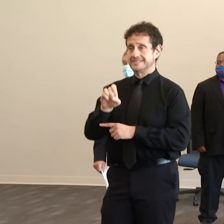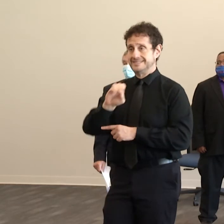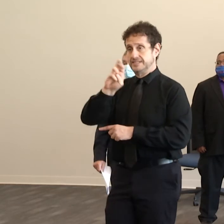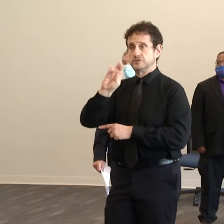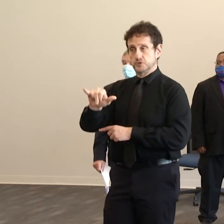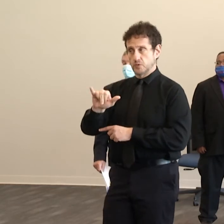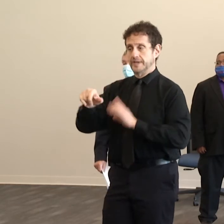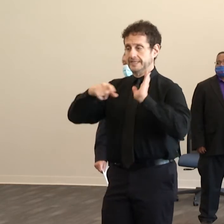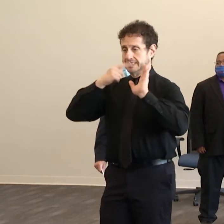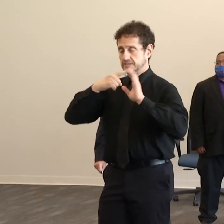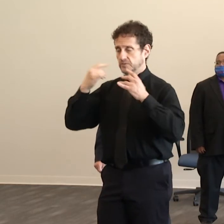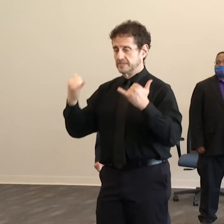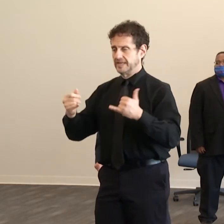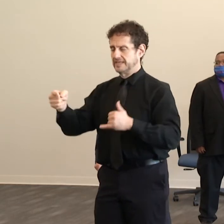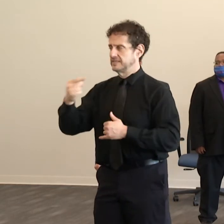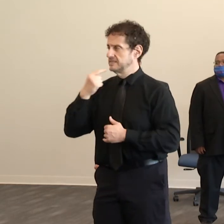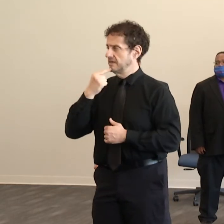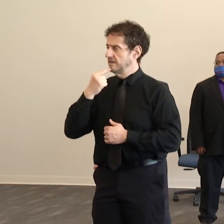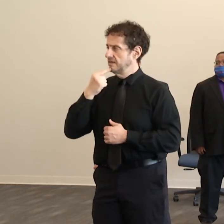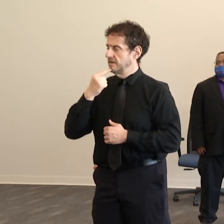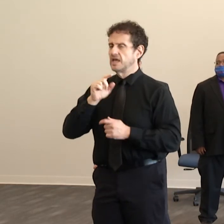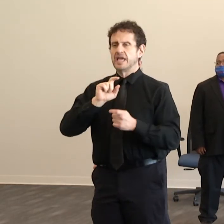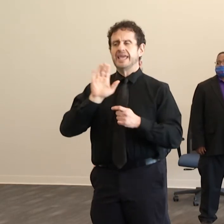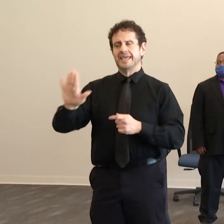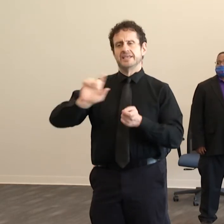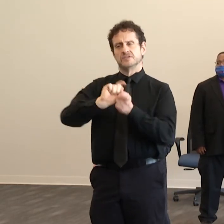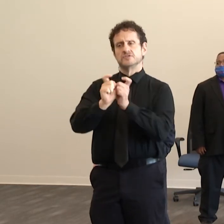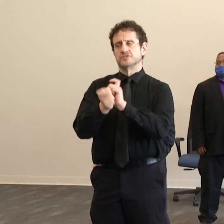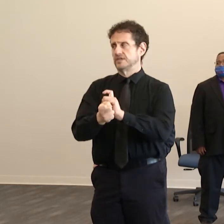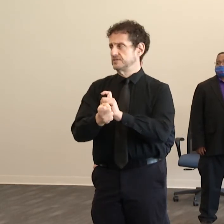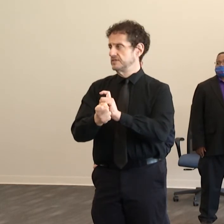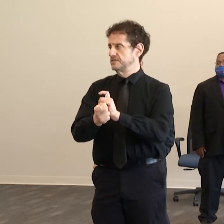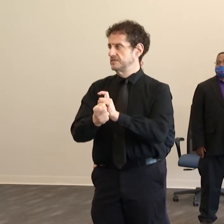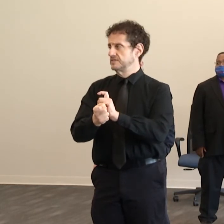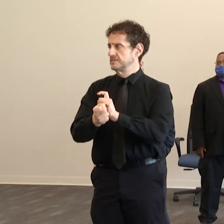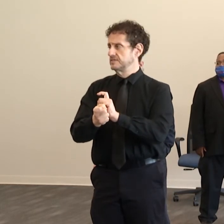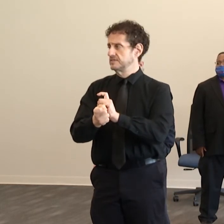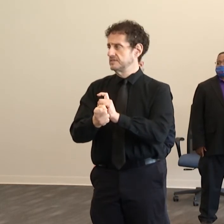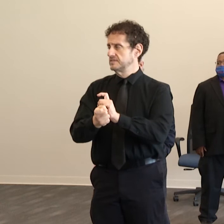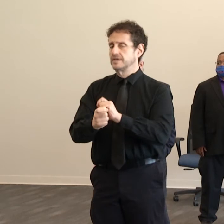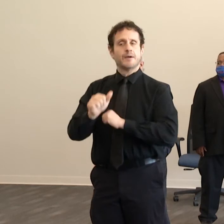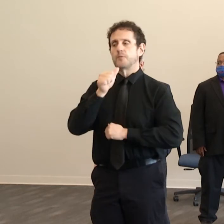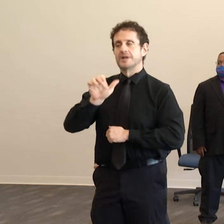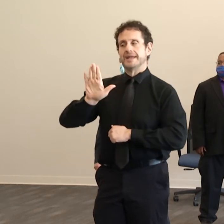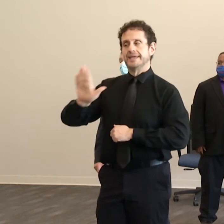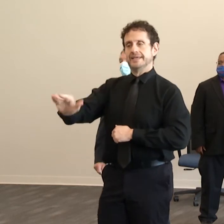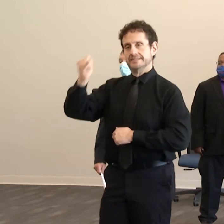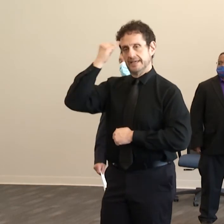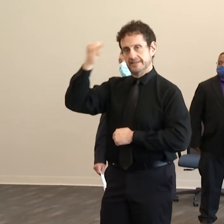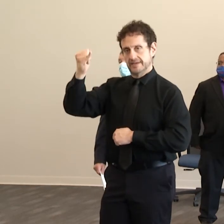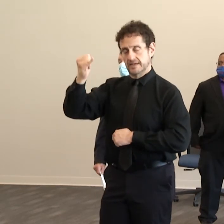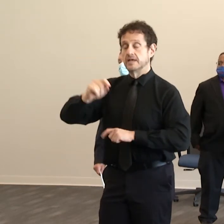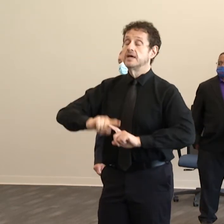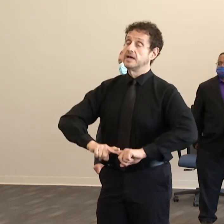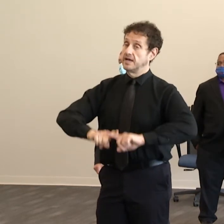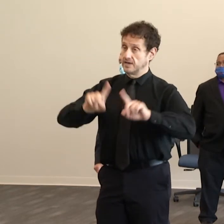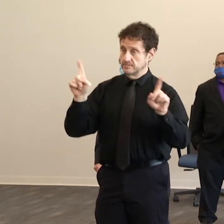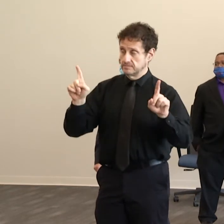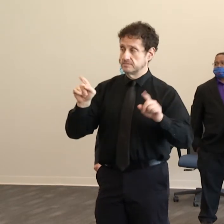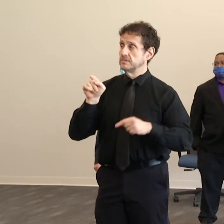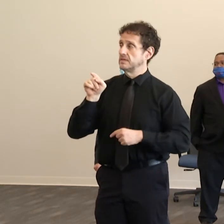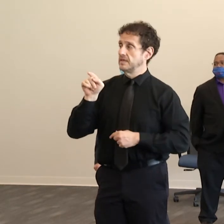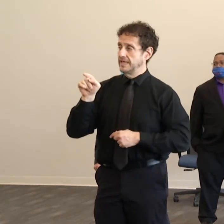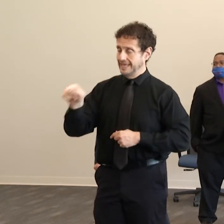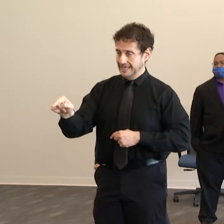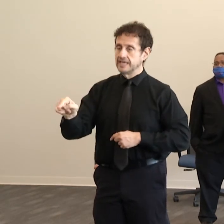testimony today was that the changes that he made were not his. However, he is a